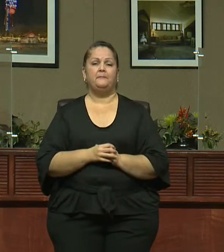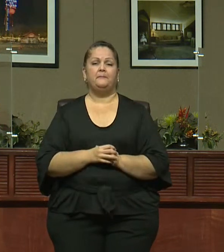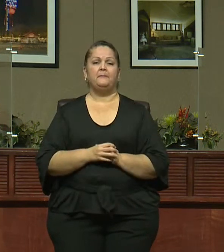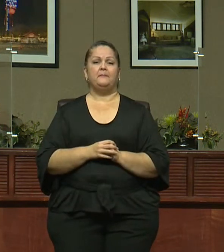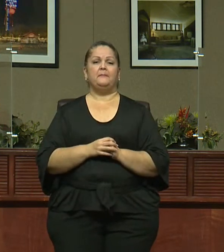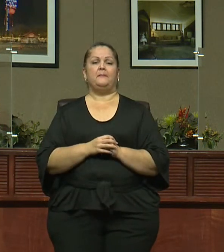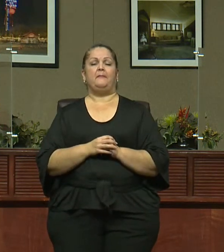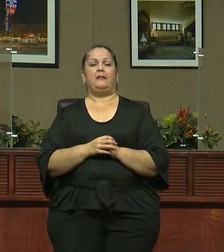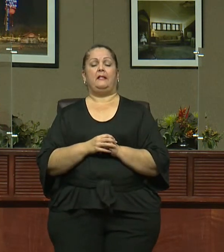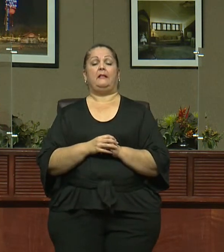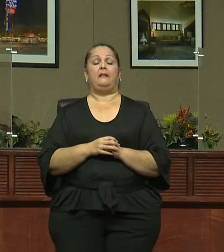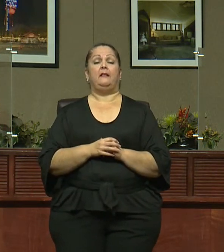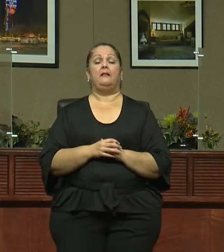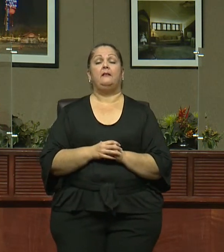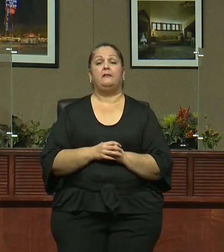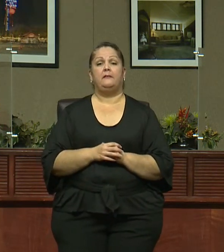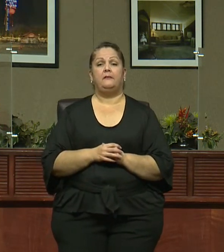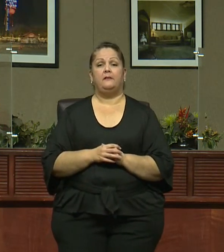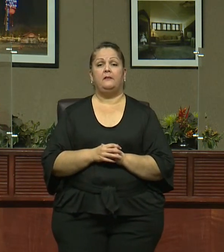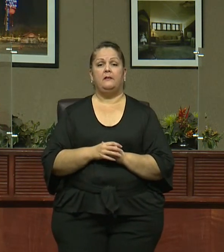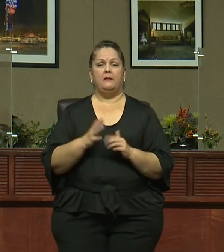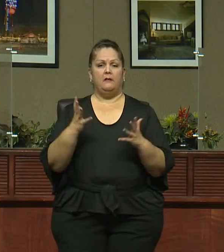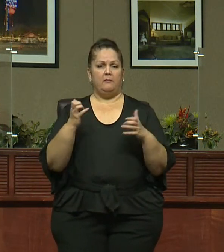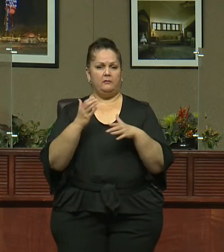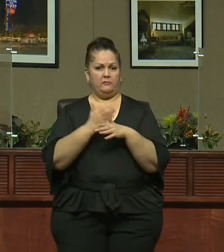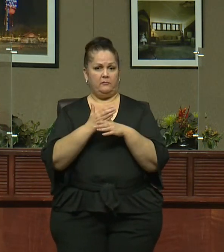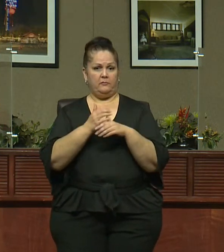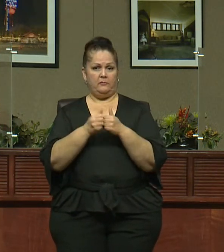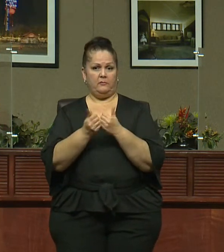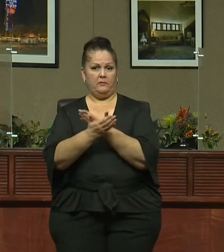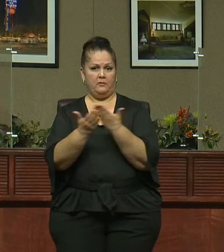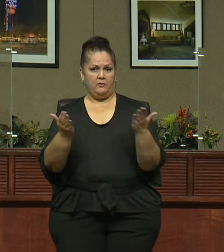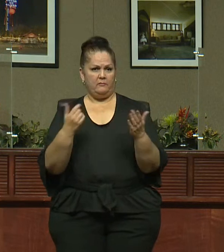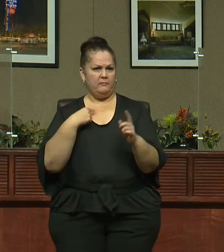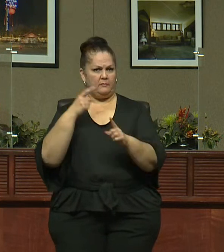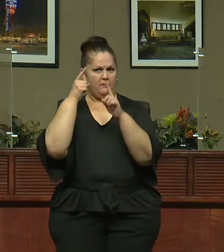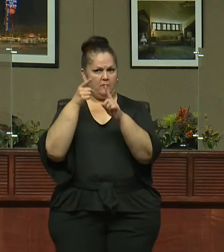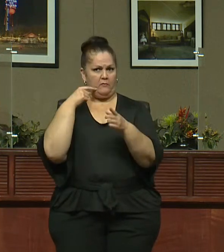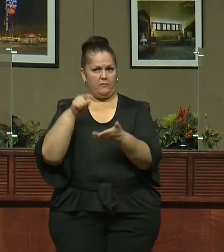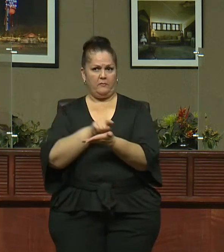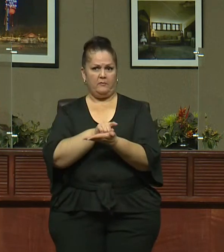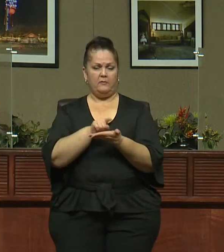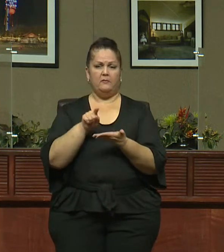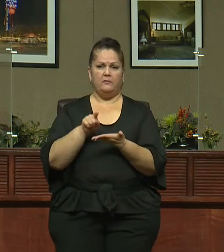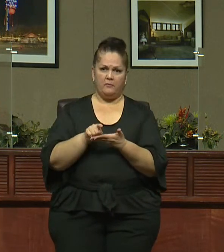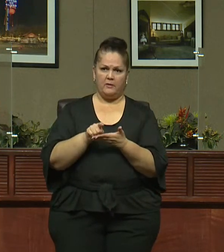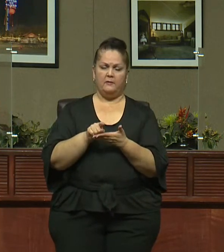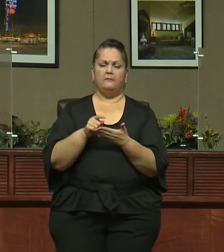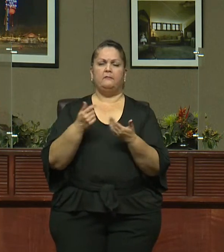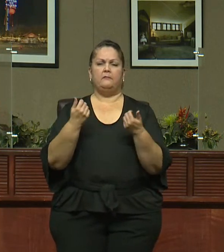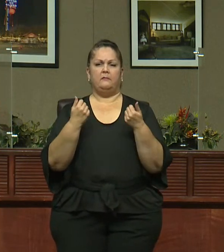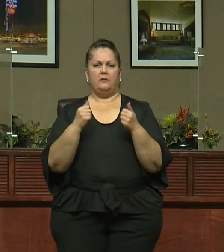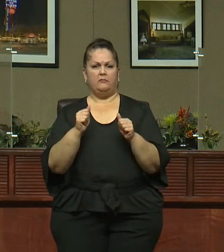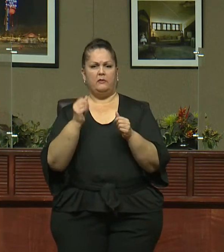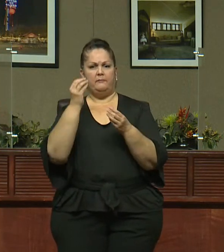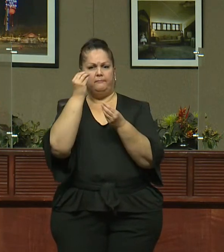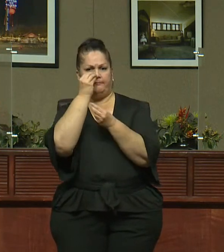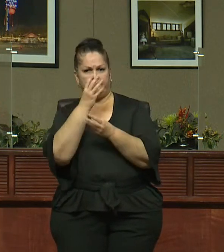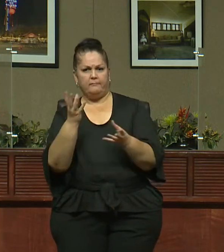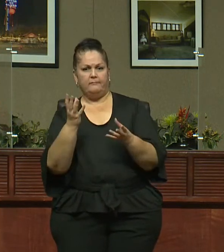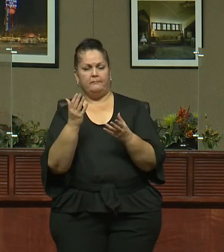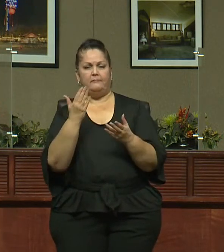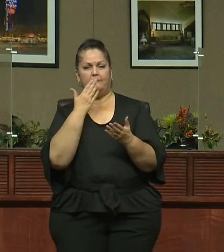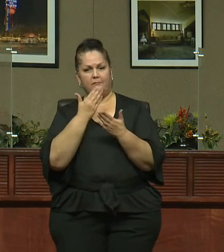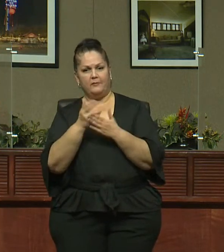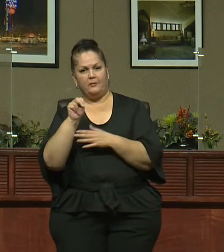start the week off, we try to share with you our goals for the week. We try to share with you good